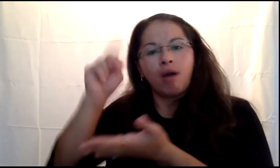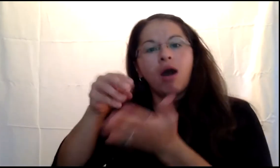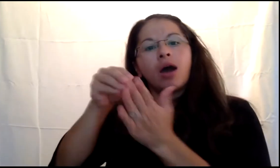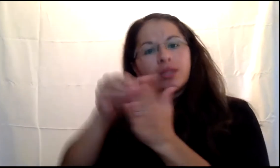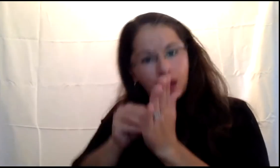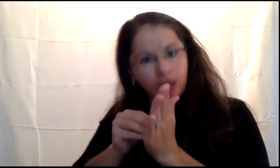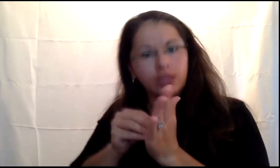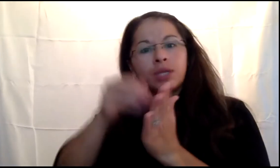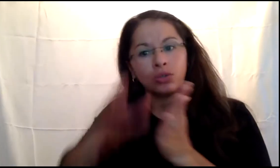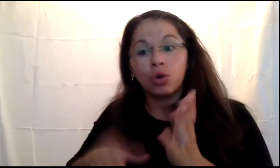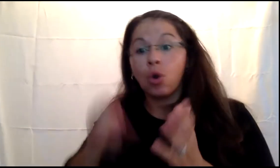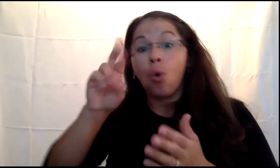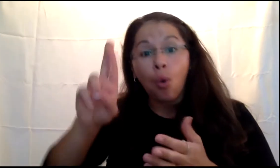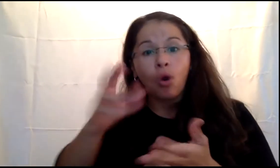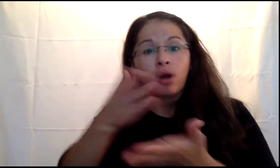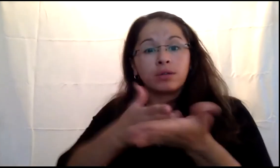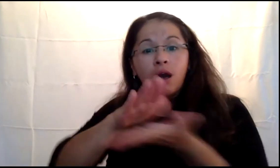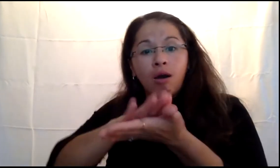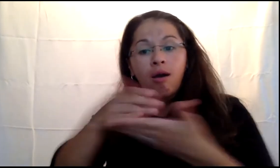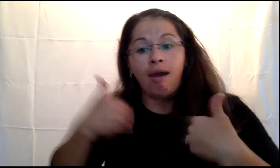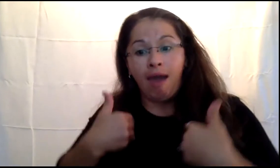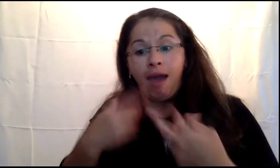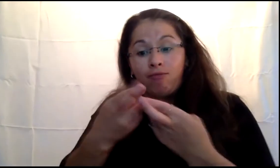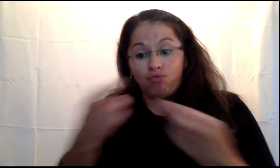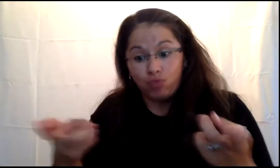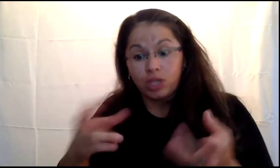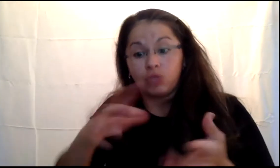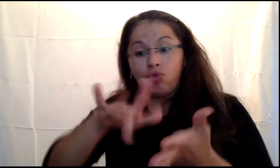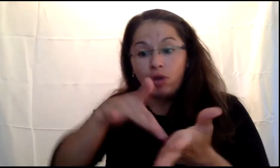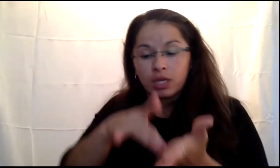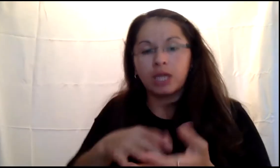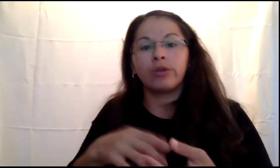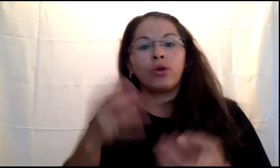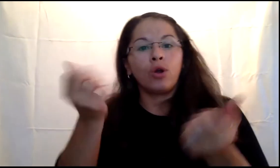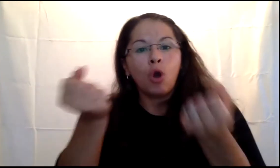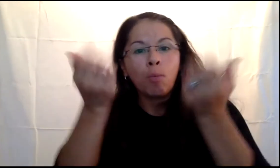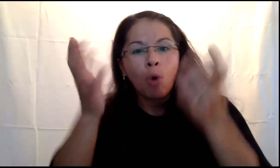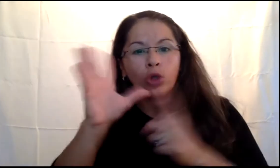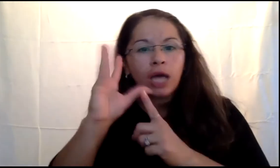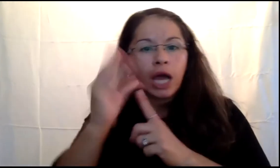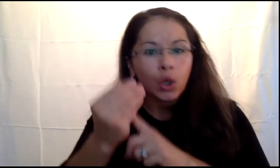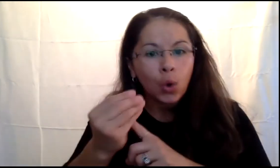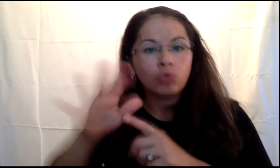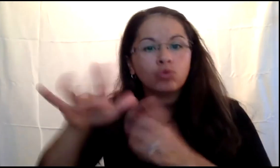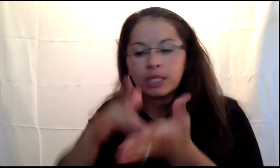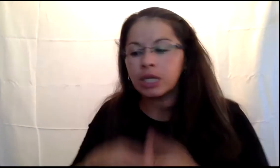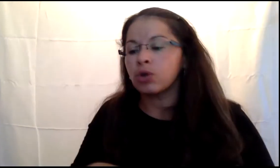whether it's part of their multicultural student center or their counseling office that has an individual, again, that's